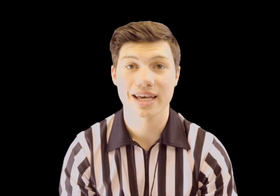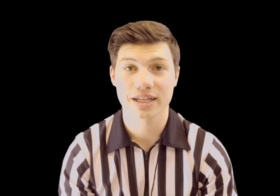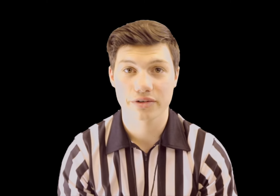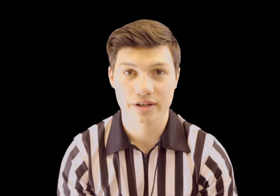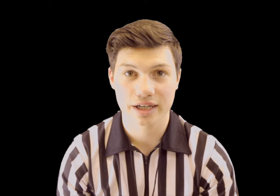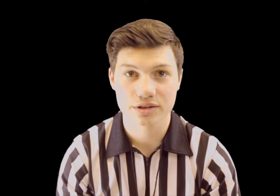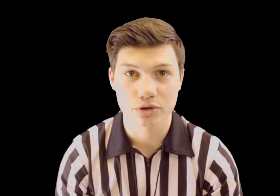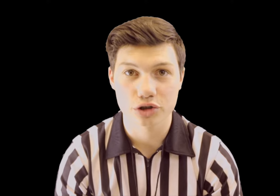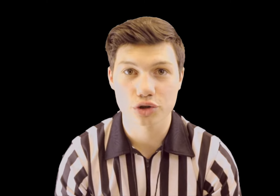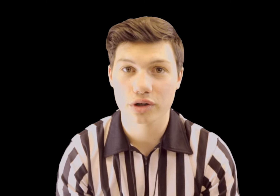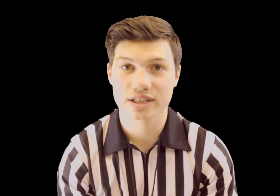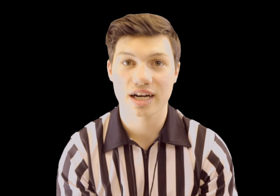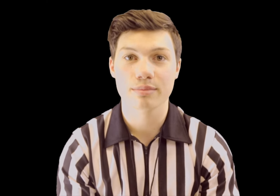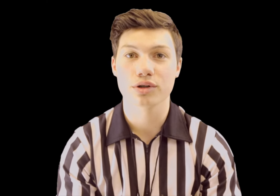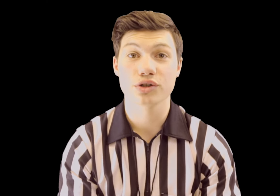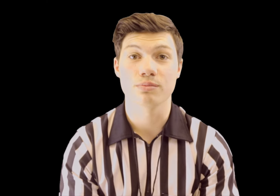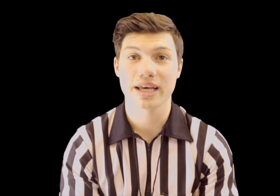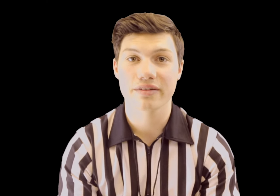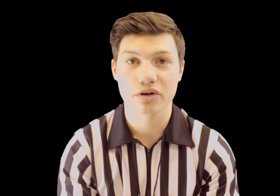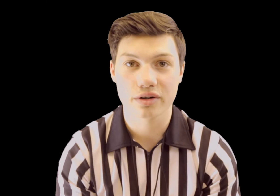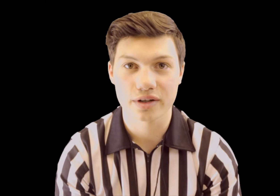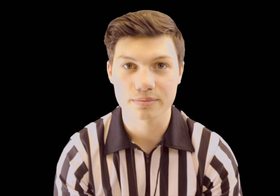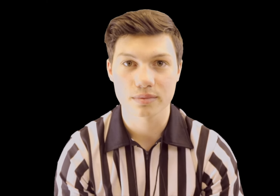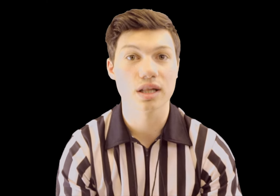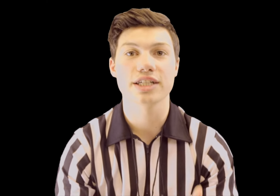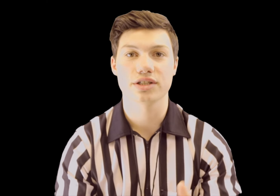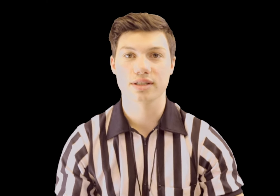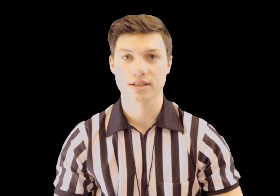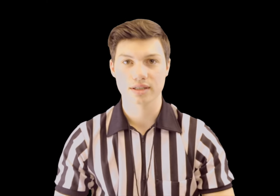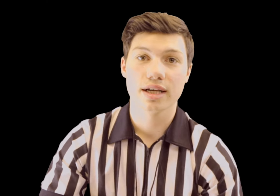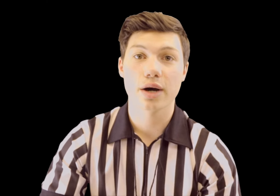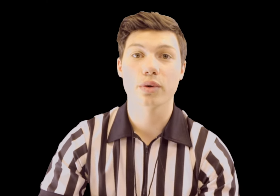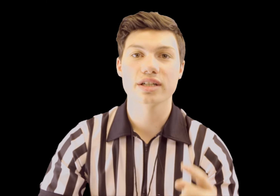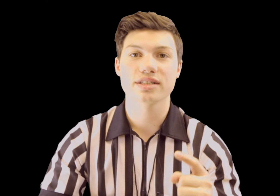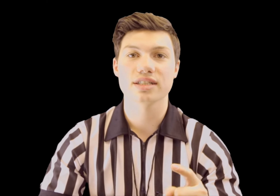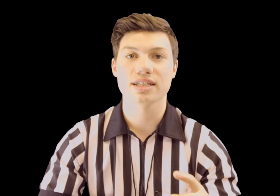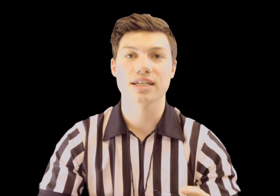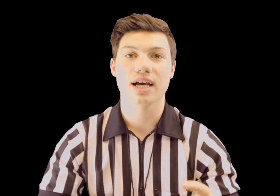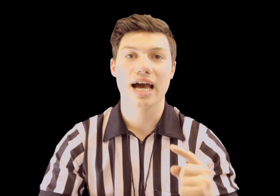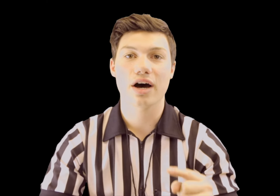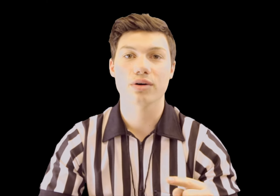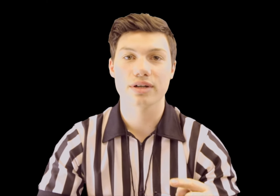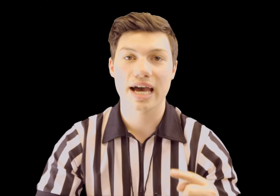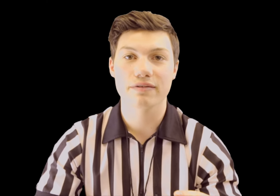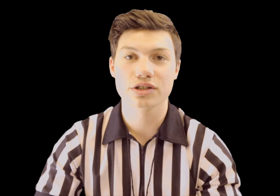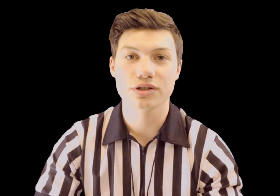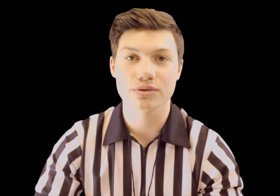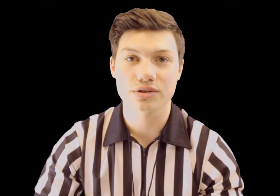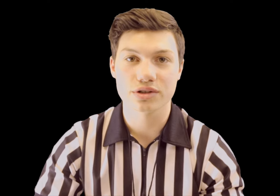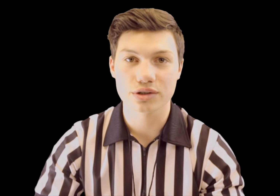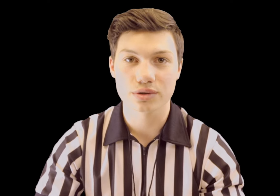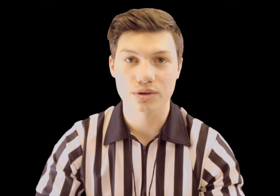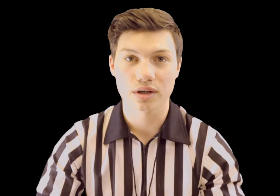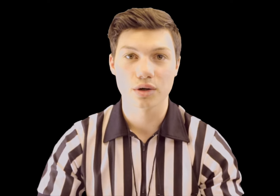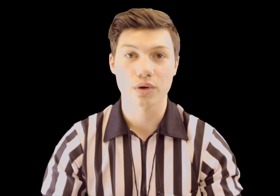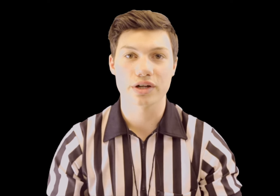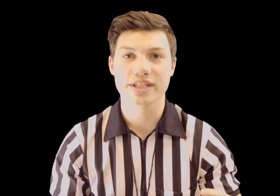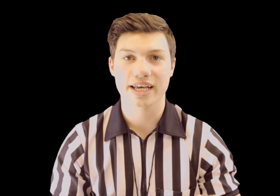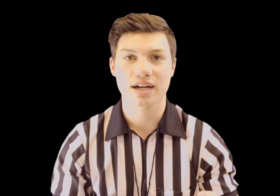here at the high school, Jordan Godbolt. You may have heard of him. Legend. And we're gonna see how average students do when they're taken on